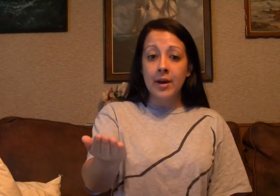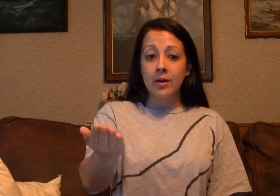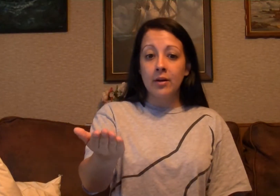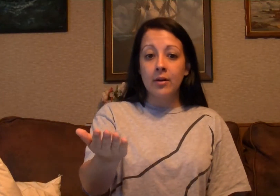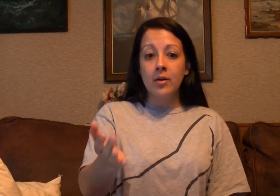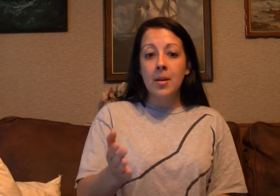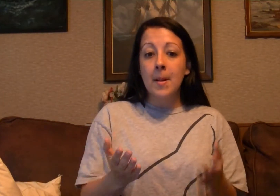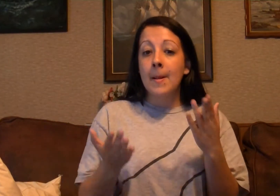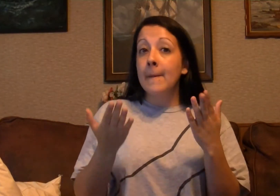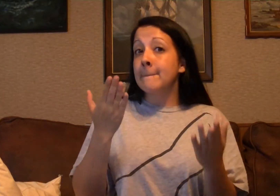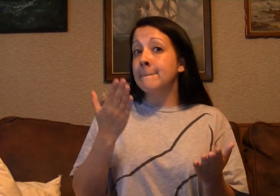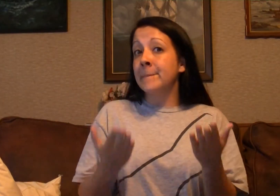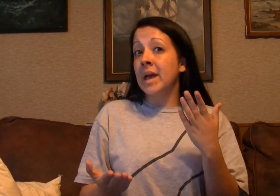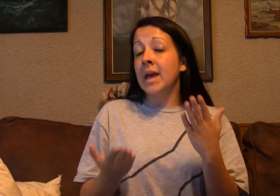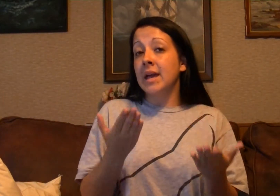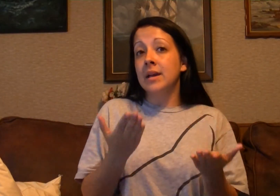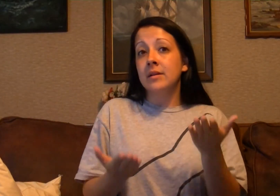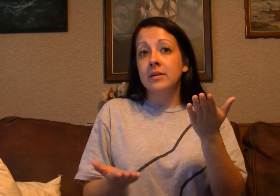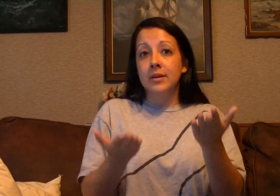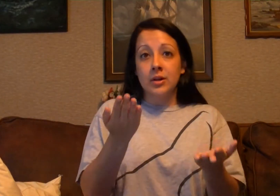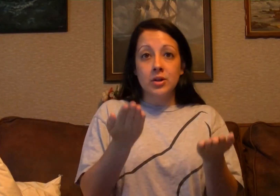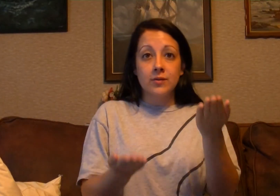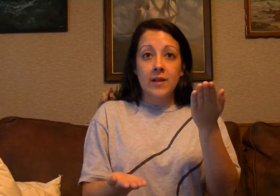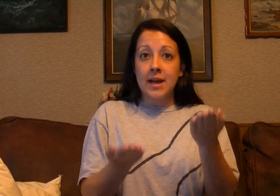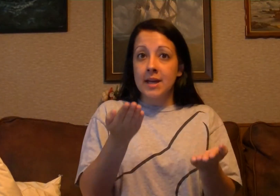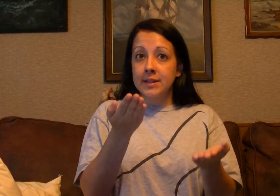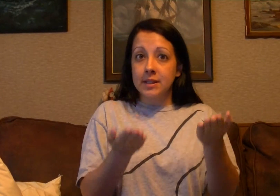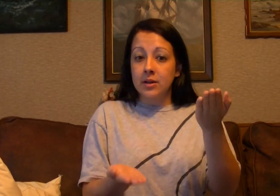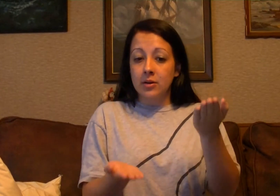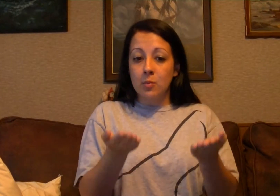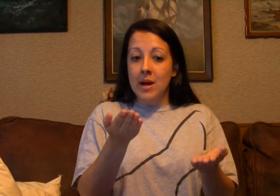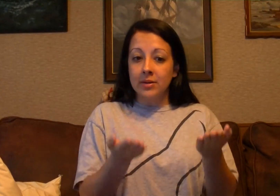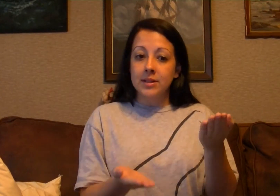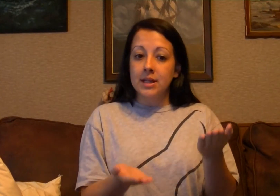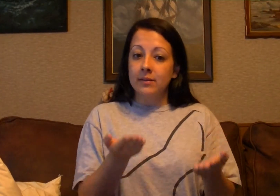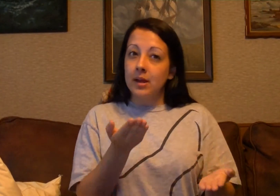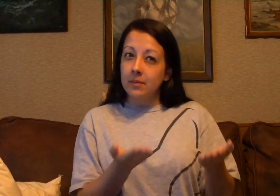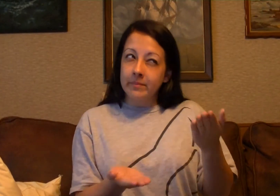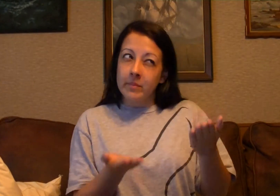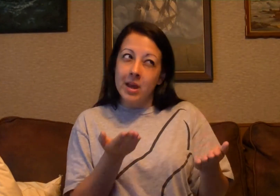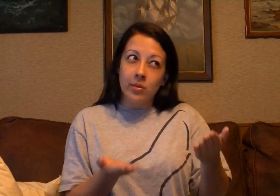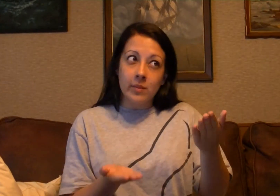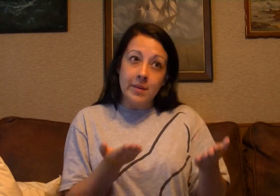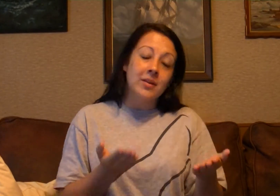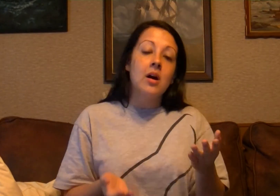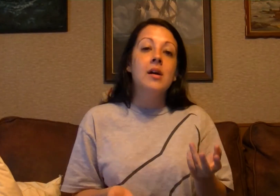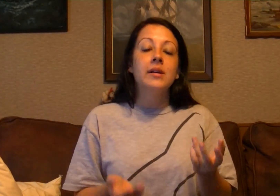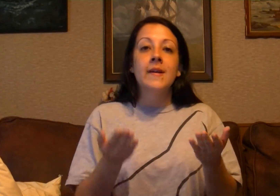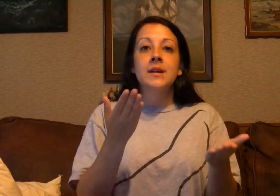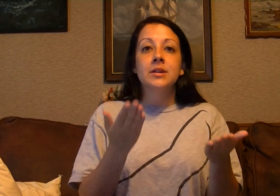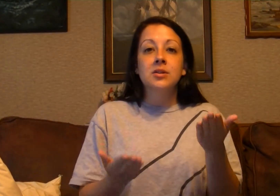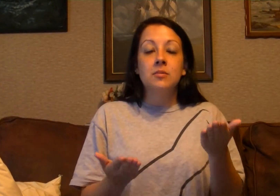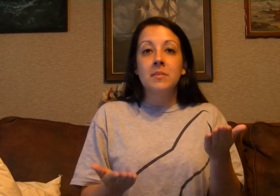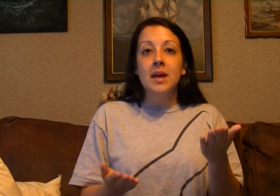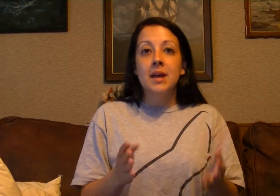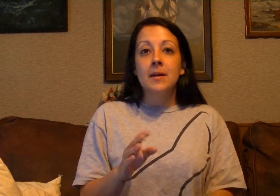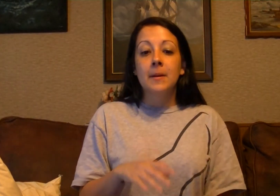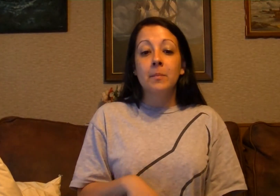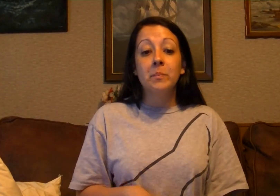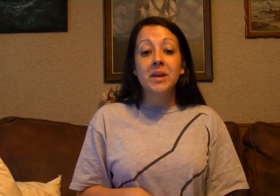there, may, here's flat hands that are balancing, like maybe, maybe not. So may,